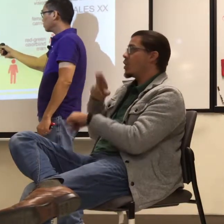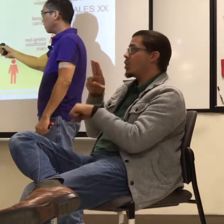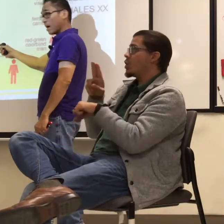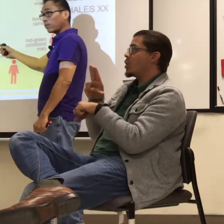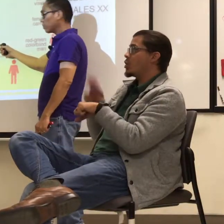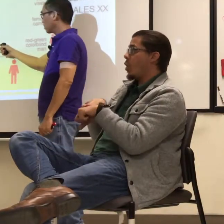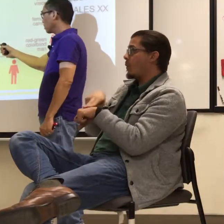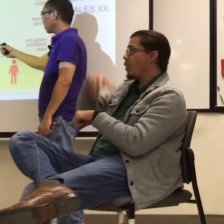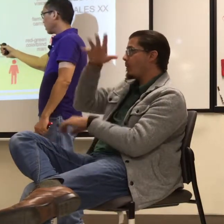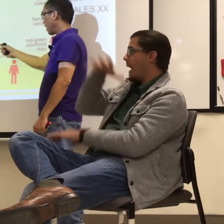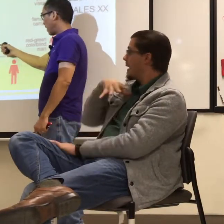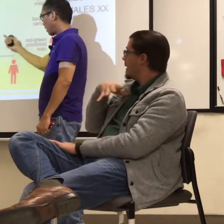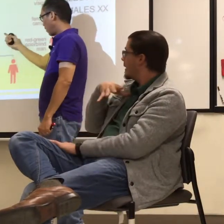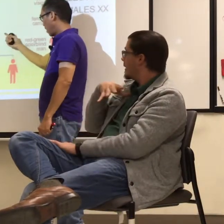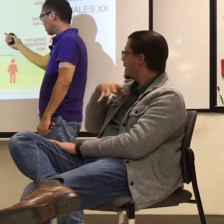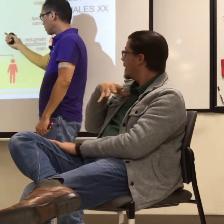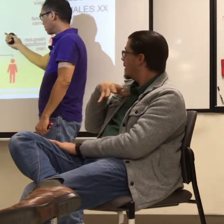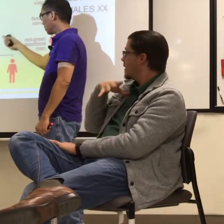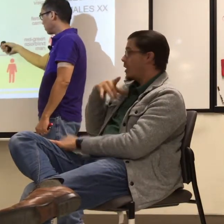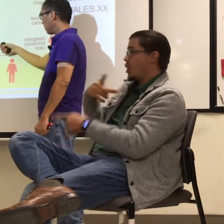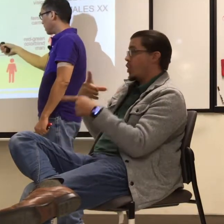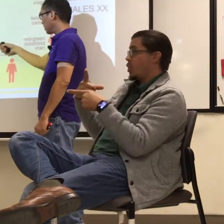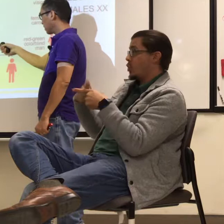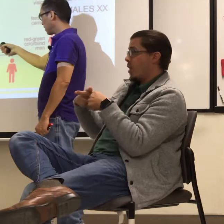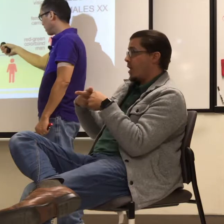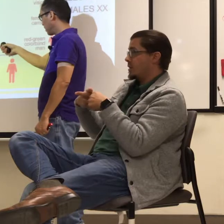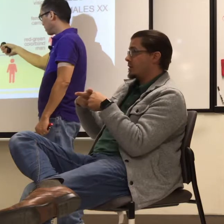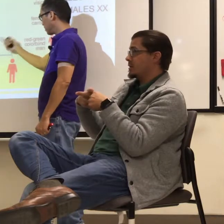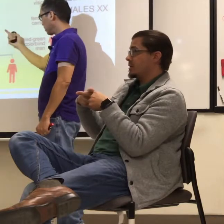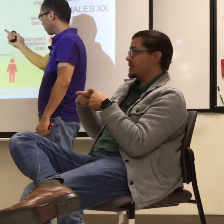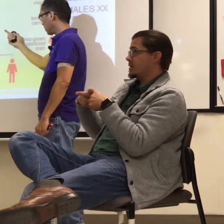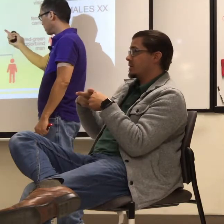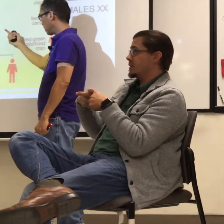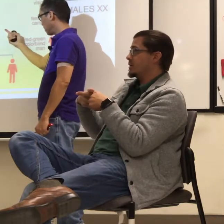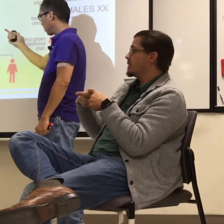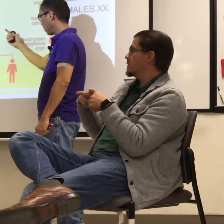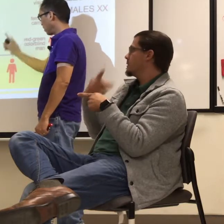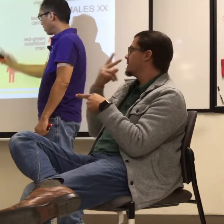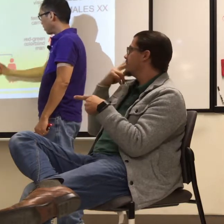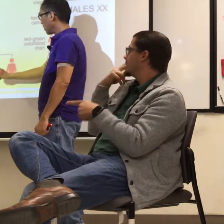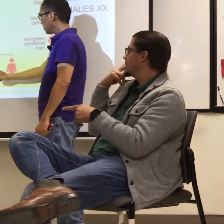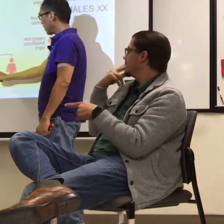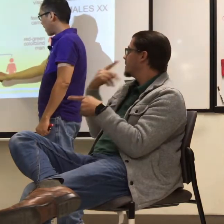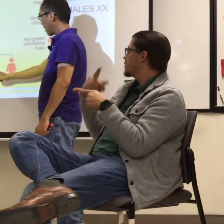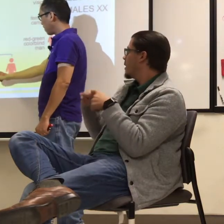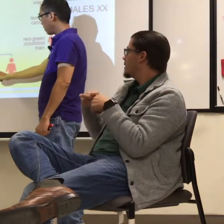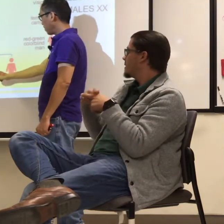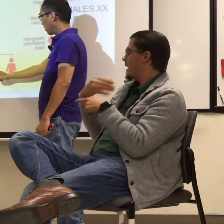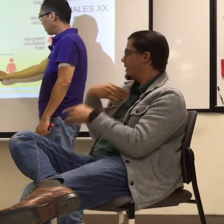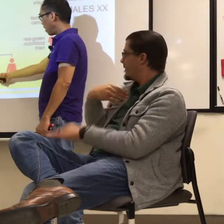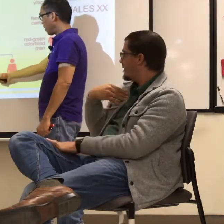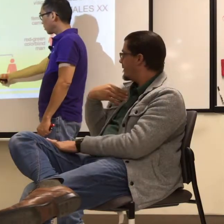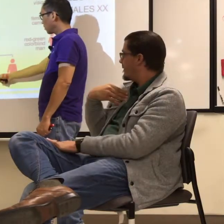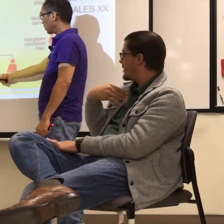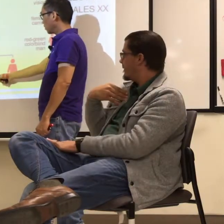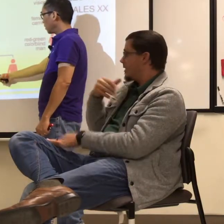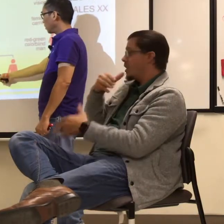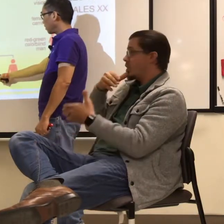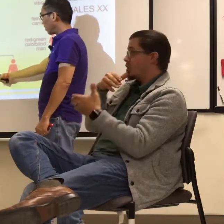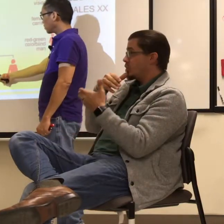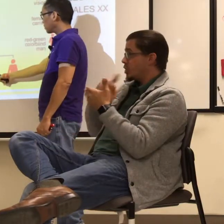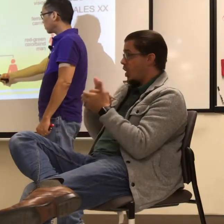normal male, and that cross basically is, let's see here. Okay, so they have